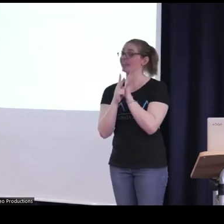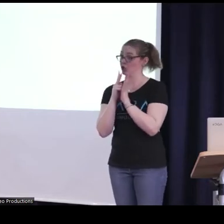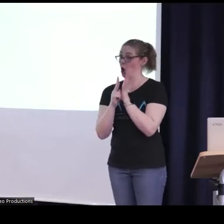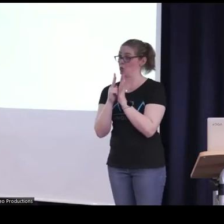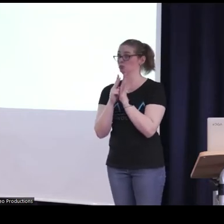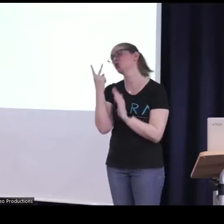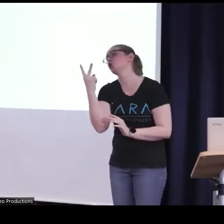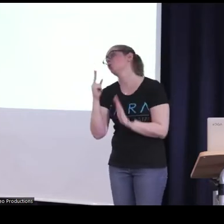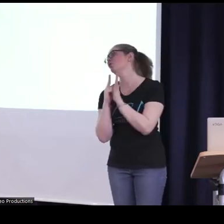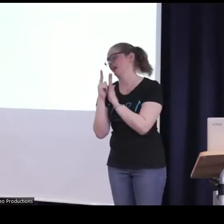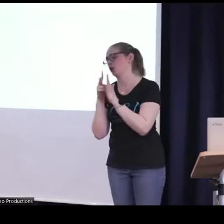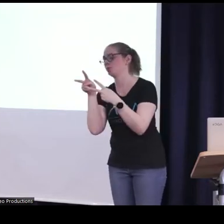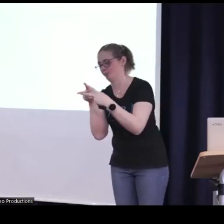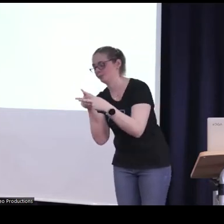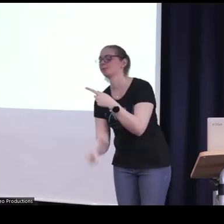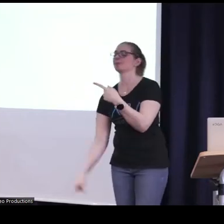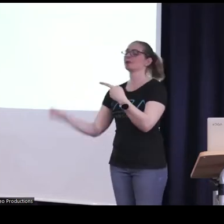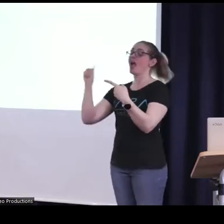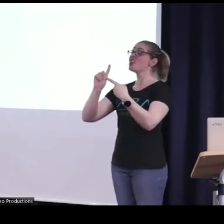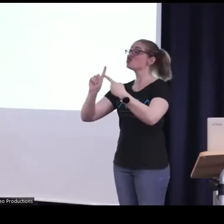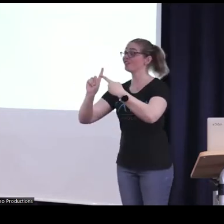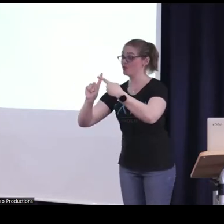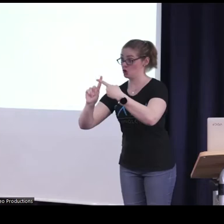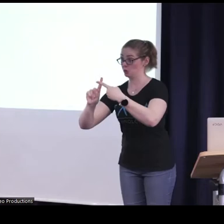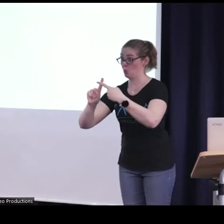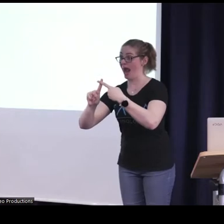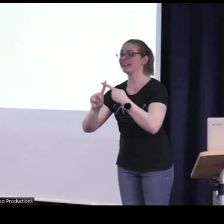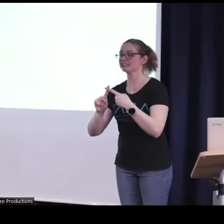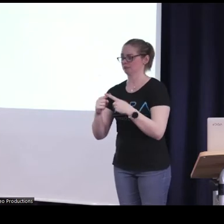So what I'll do now is show you two short videos.